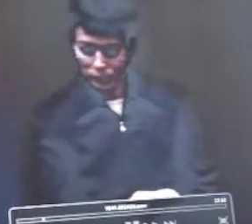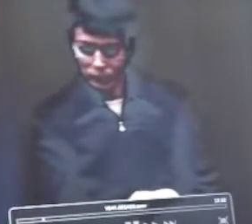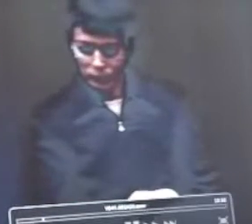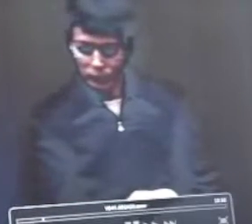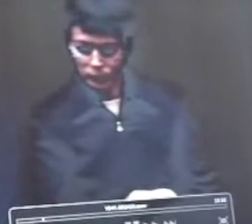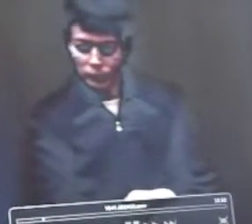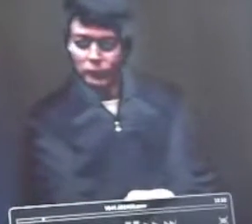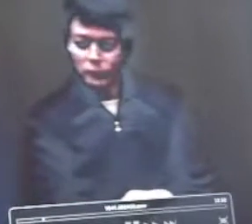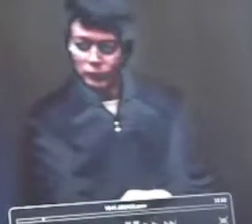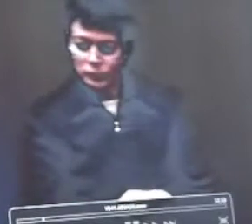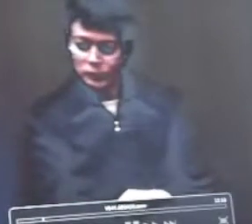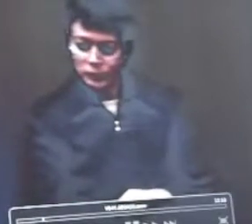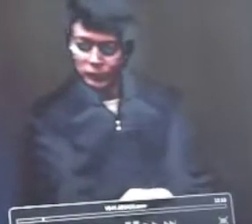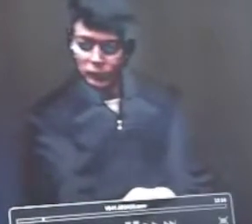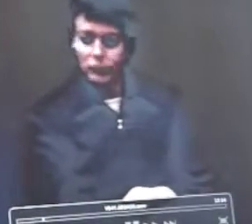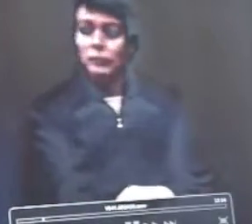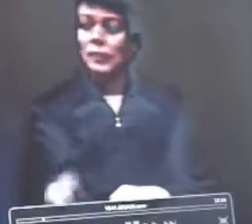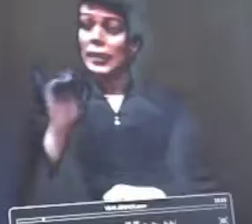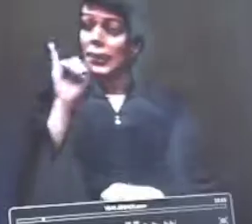before expressing it.